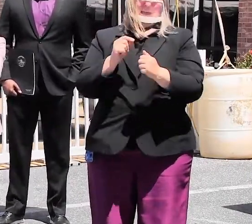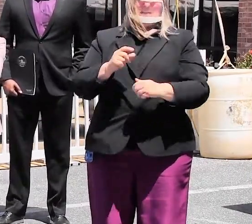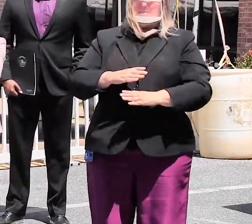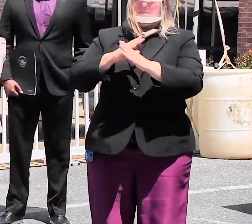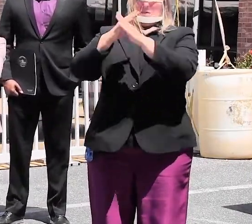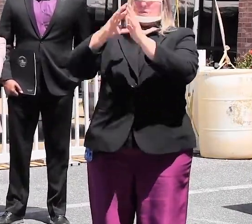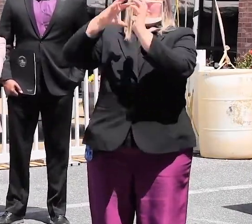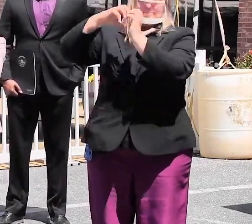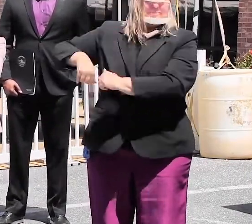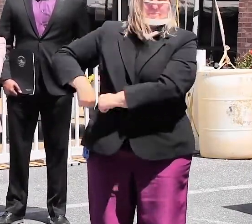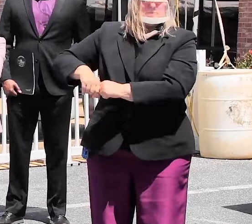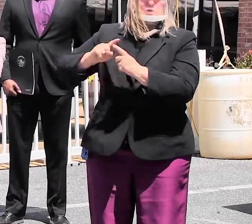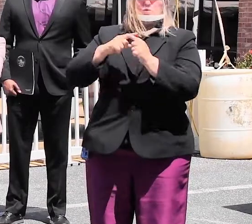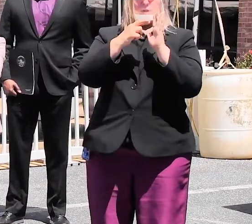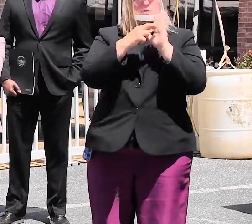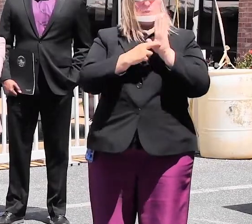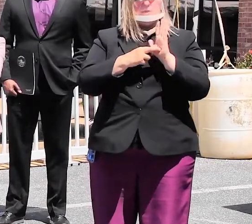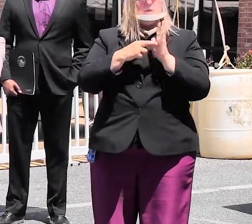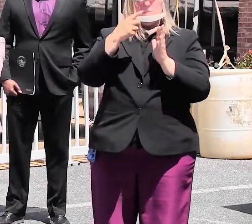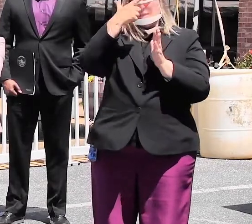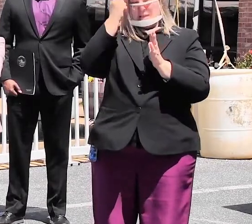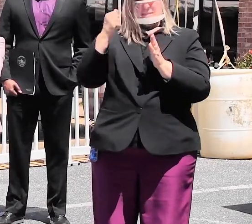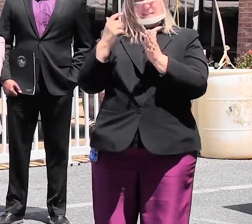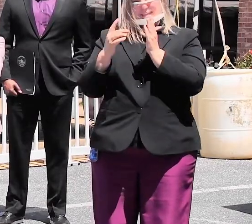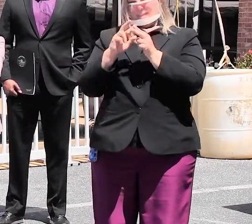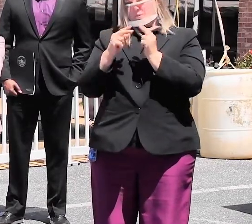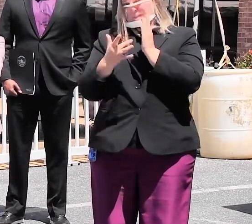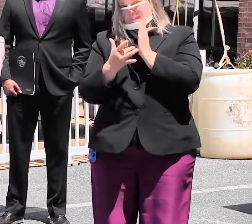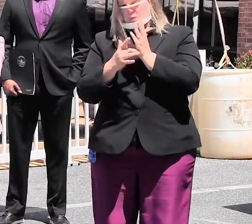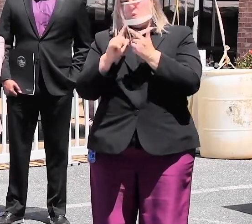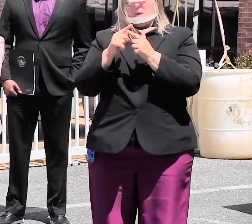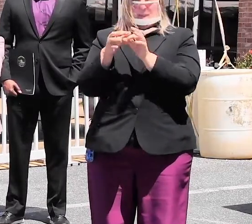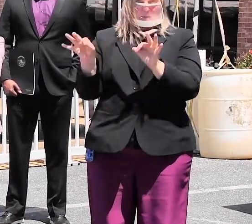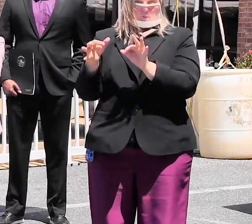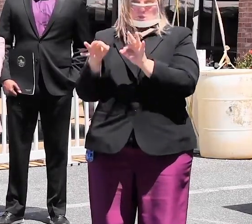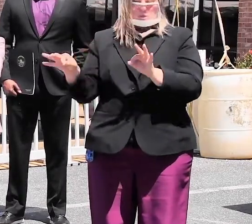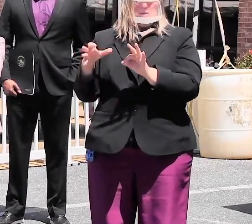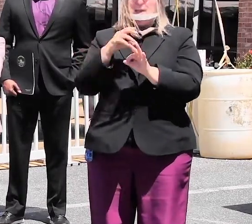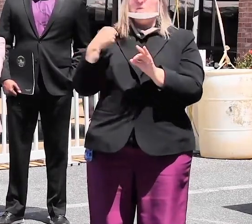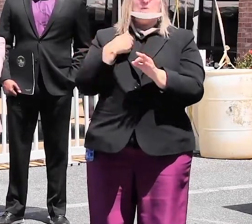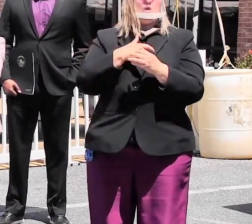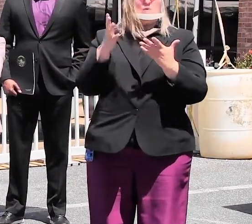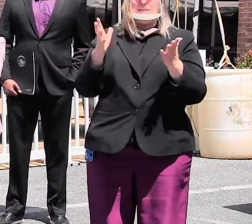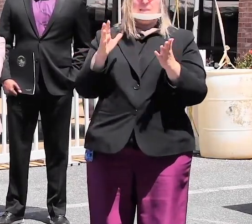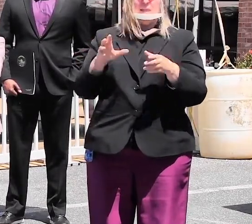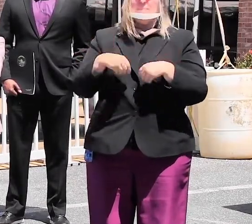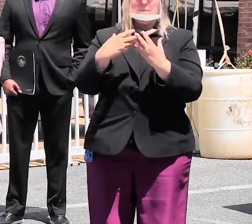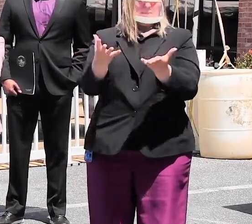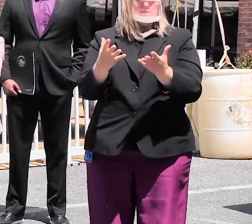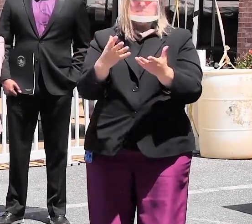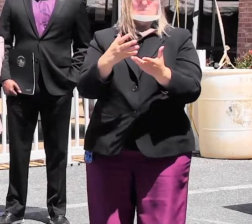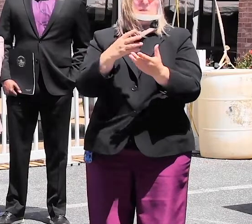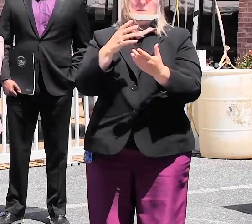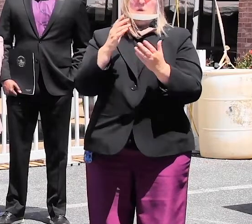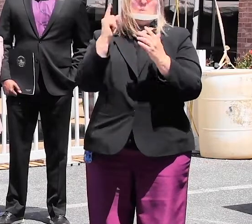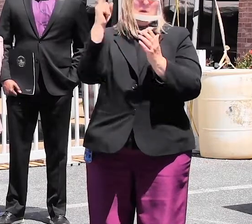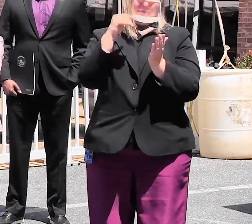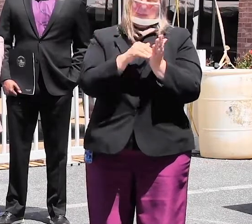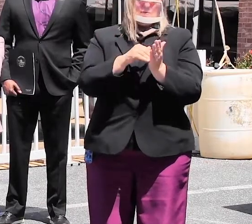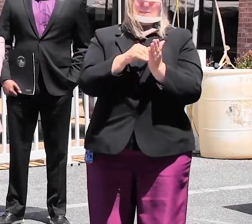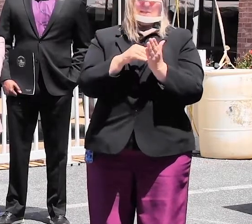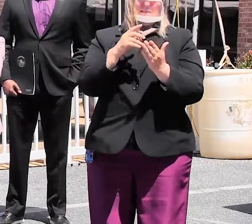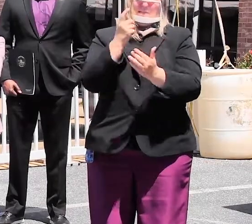to registration due to technology or language, and we have already administered 1,000 vaccines at our